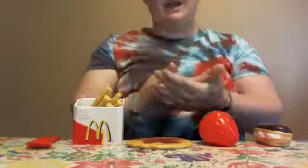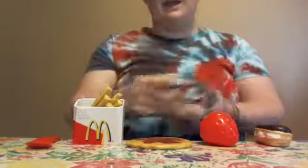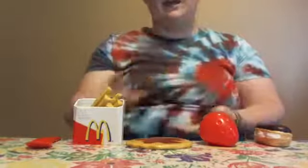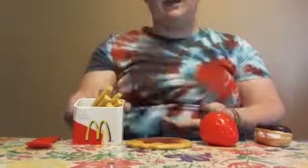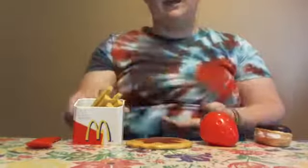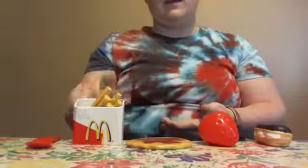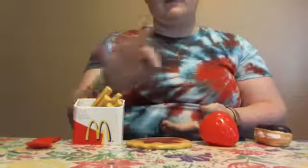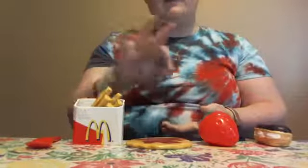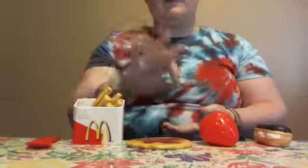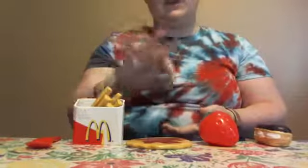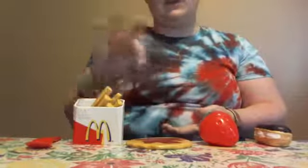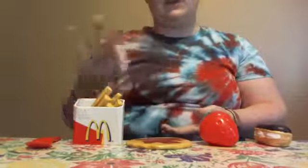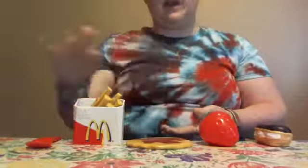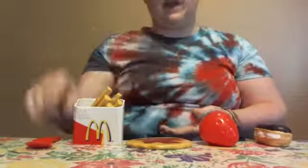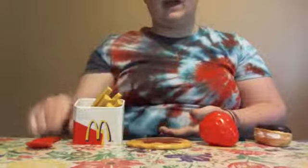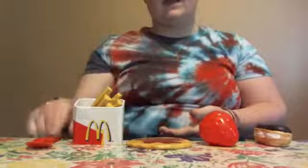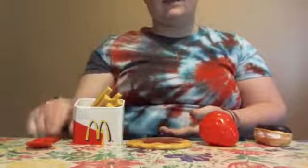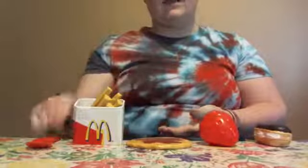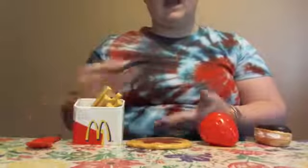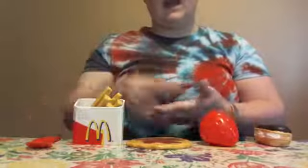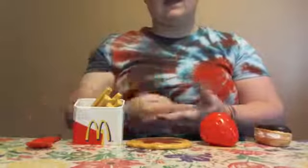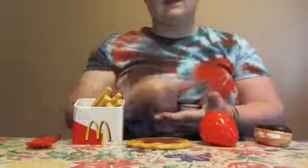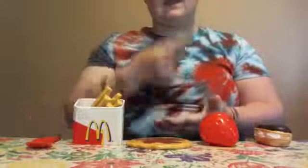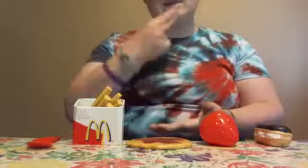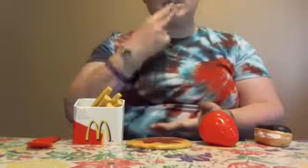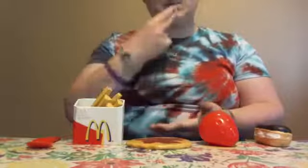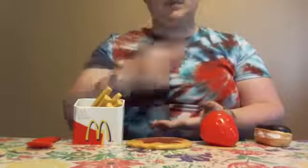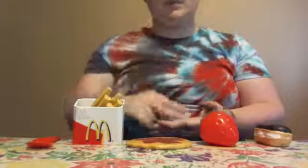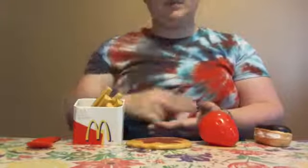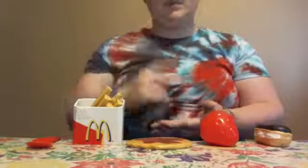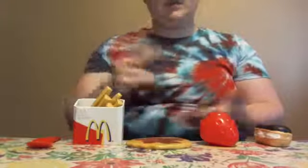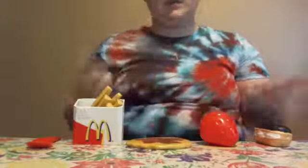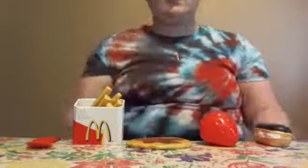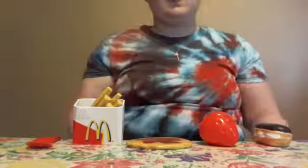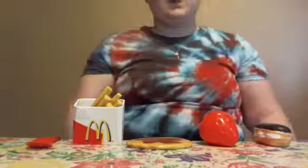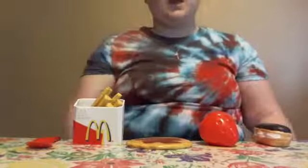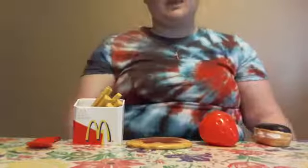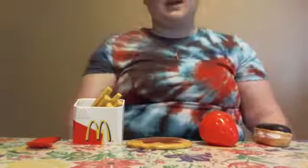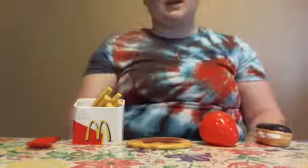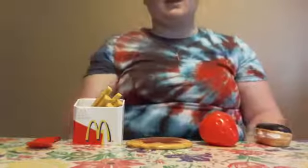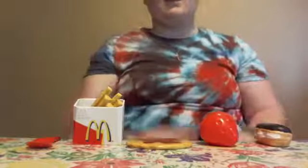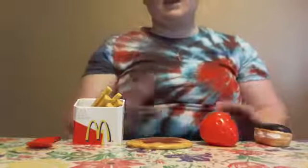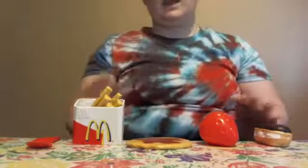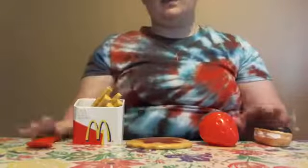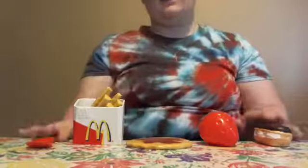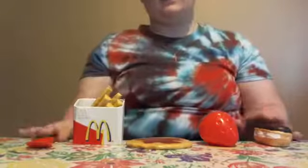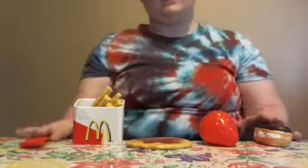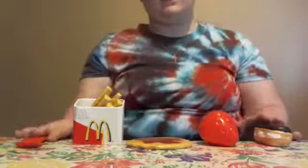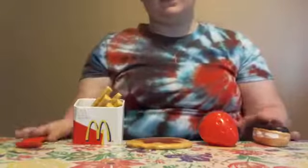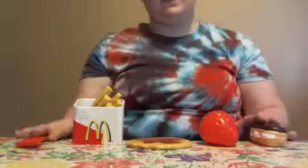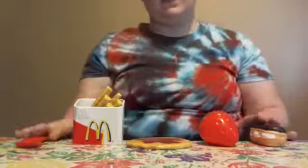pancake, French fries, and a spoon. So I'm going to cover the camera for a second,